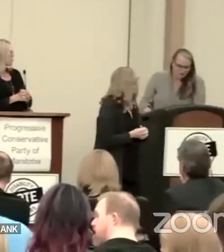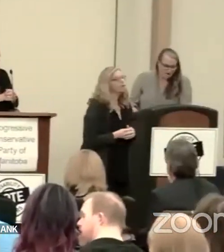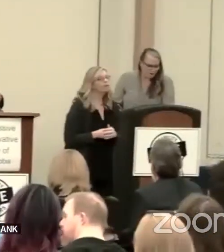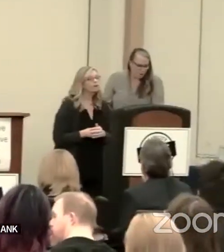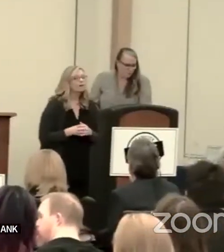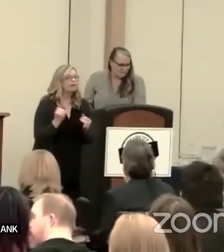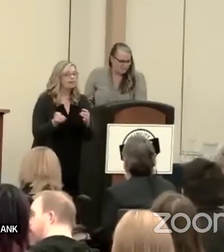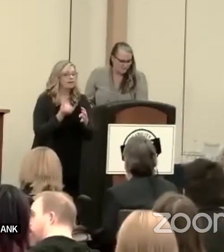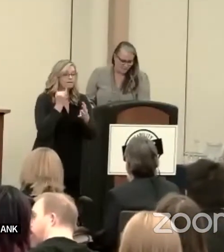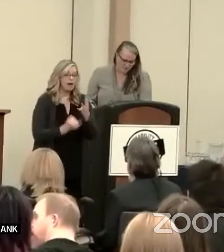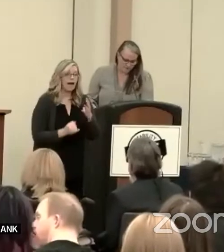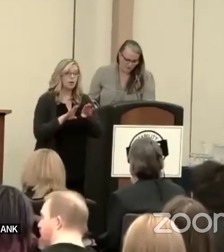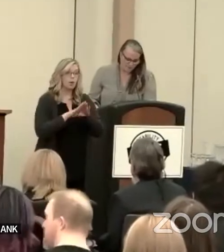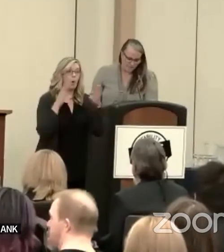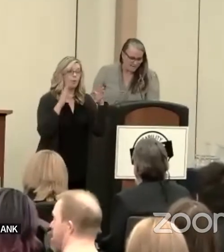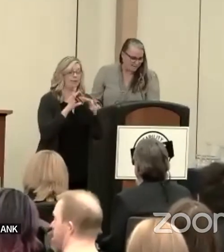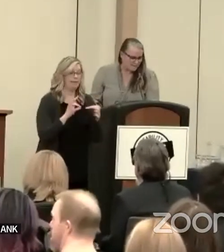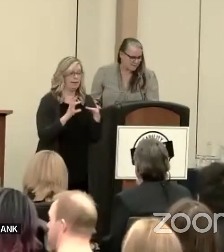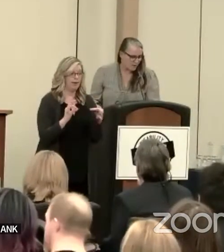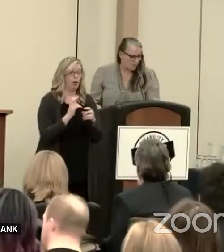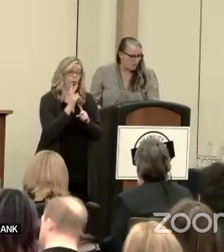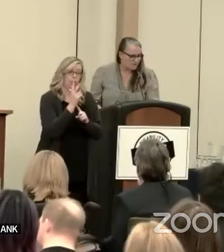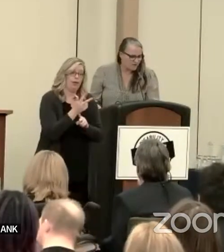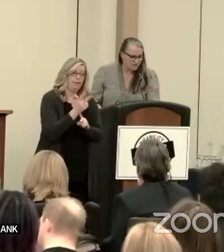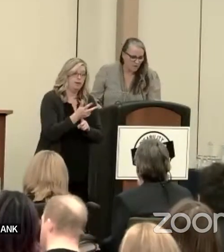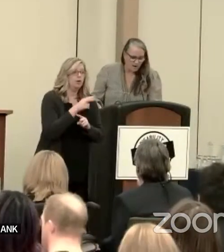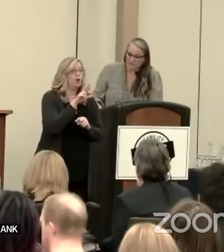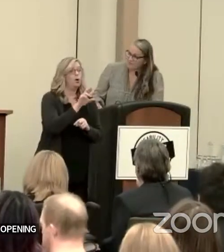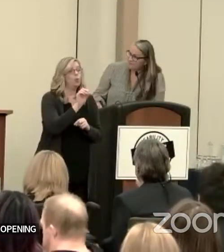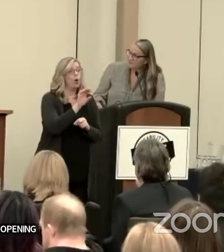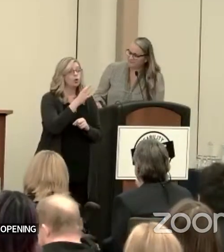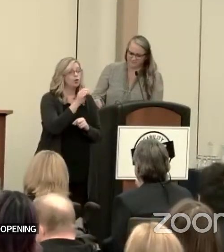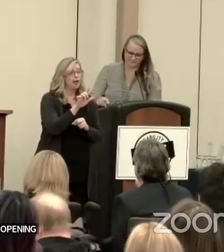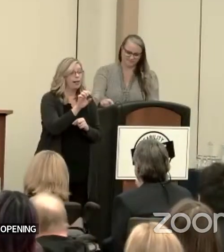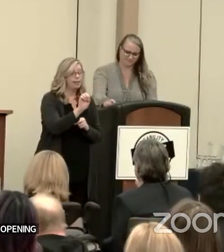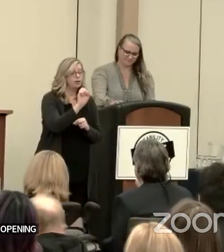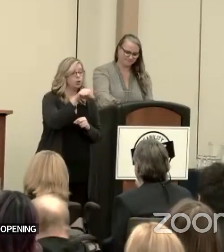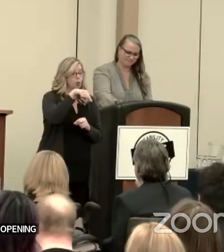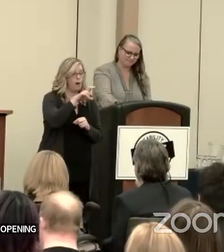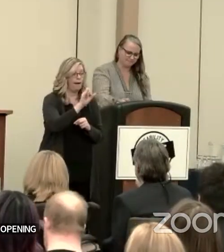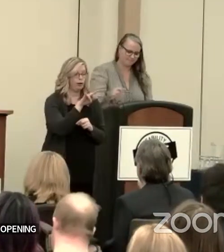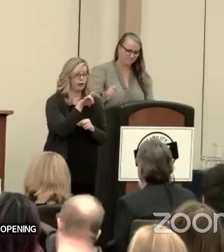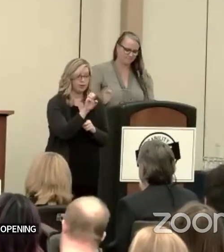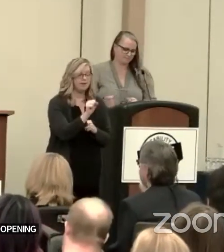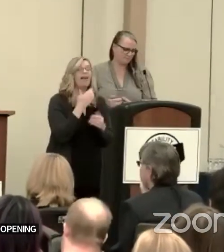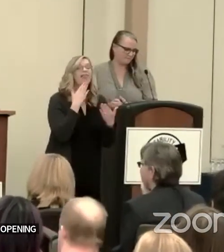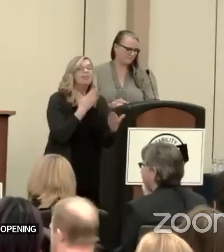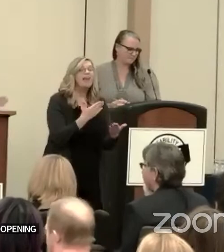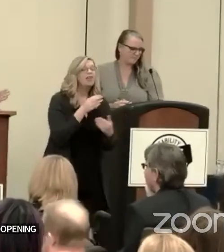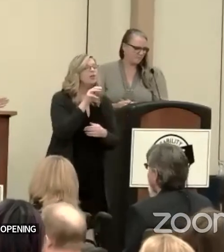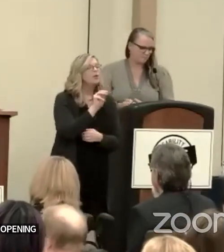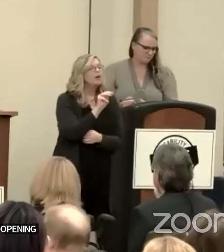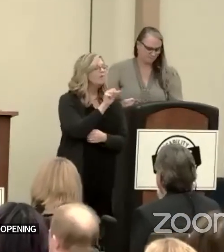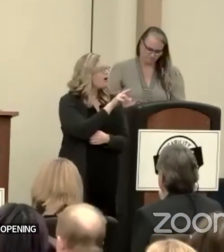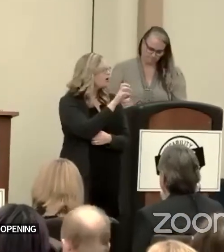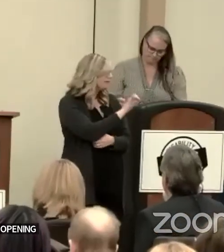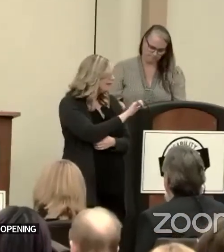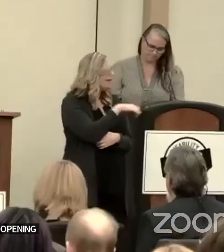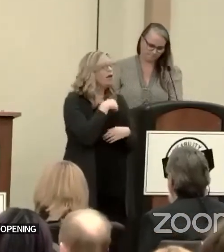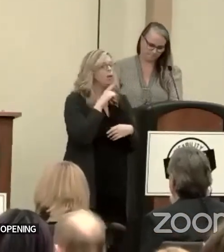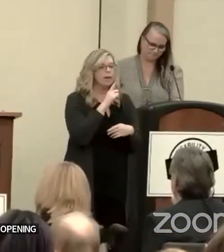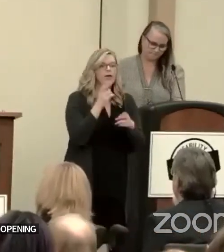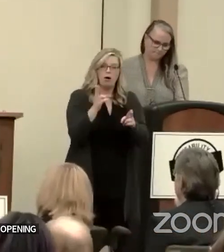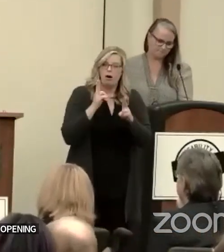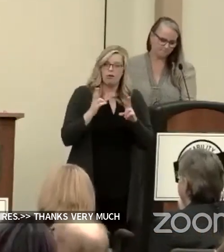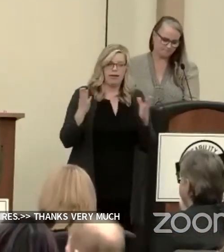Our final opening statement, 3 minutes, Rochelle Squires. Thank you very much, Marcy. And it is a real honor to be on this